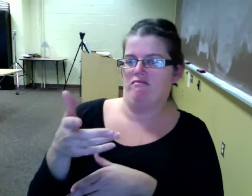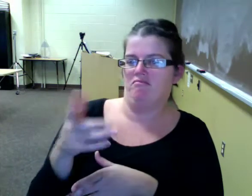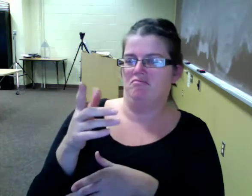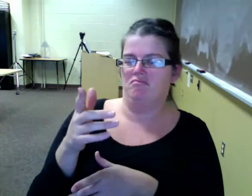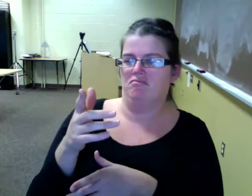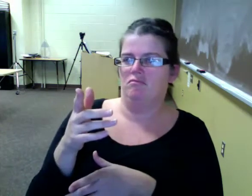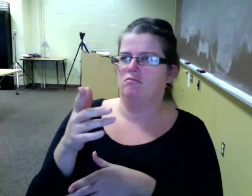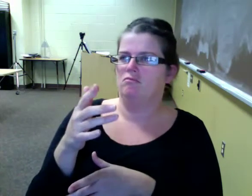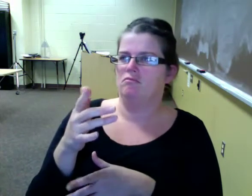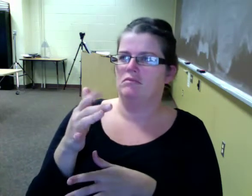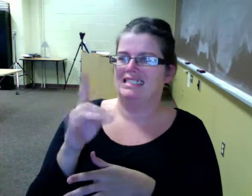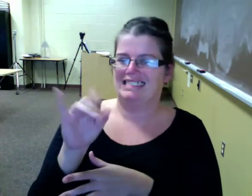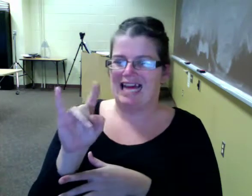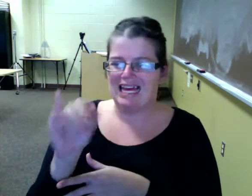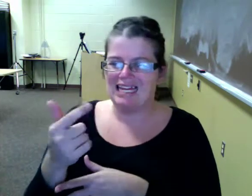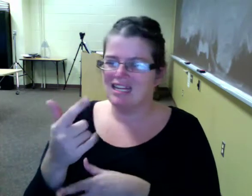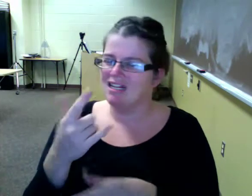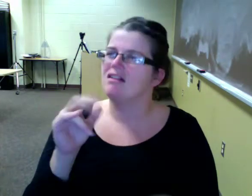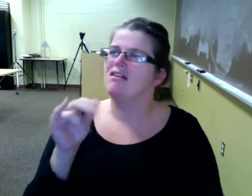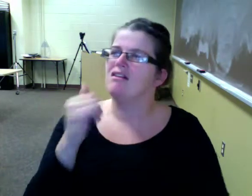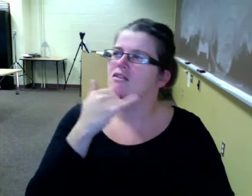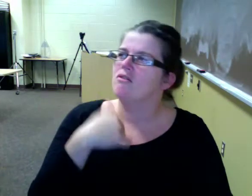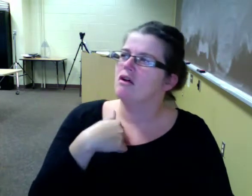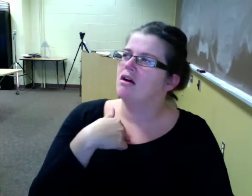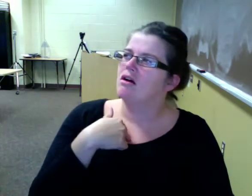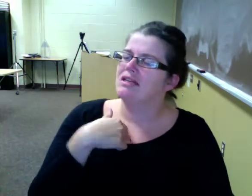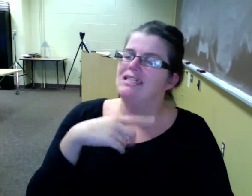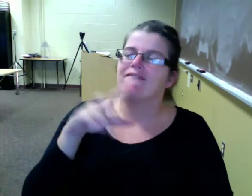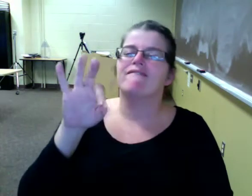No, I'm sorry, not into dieting, he was into fasting.